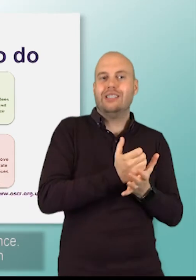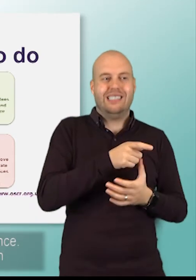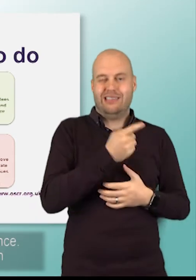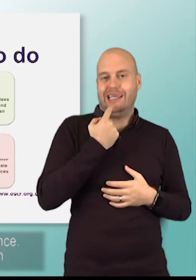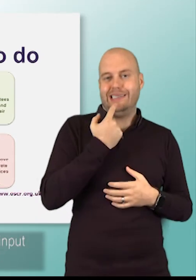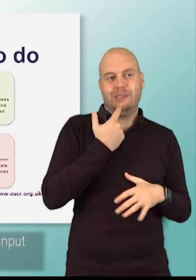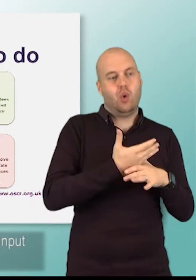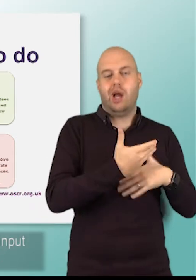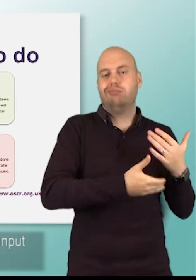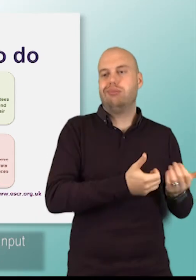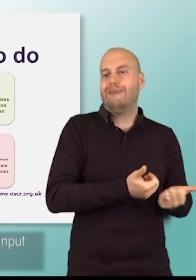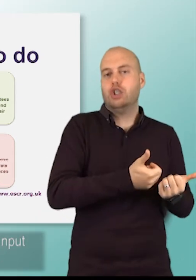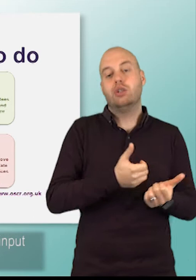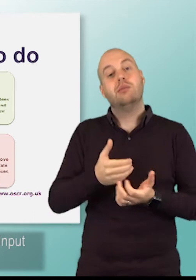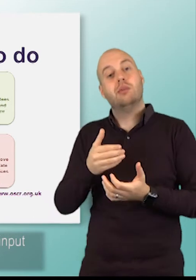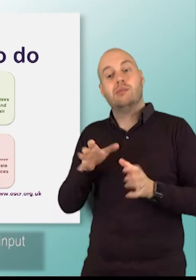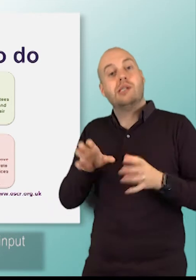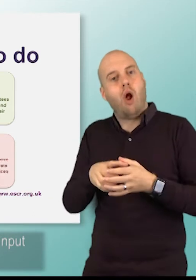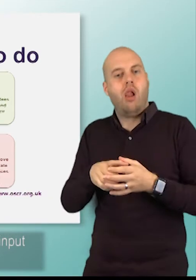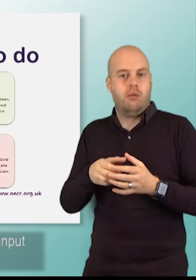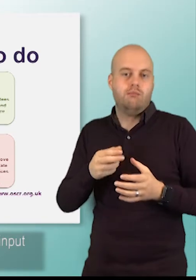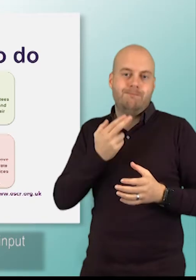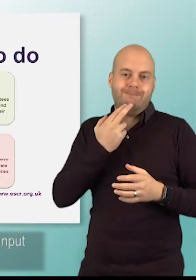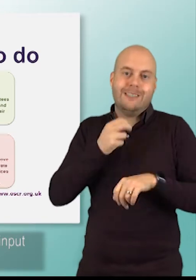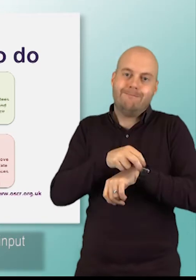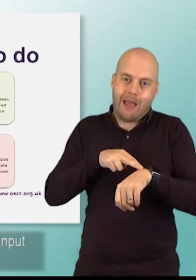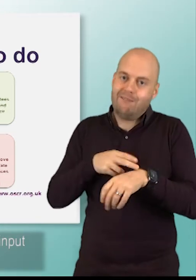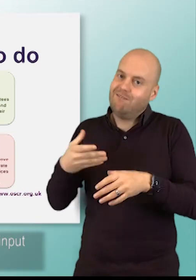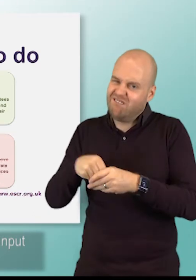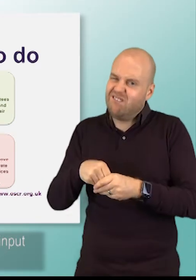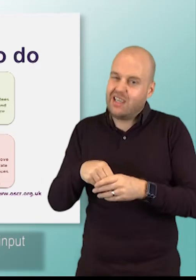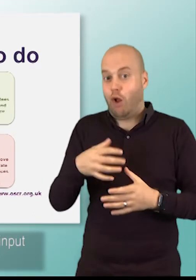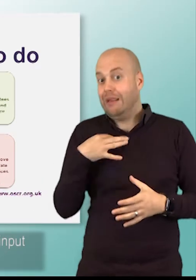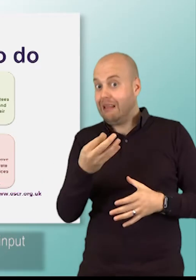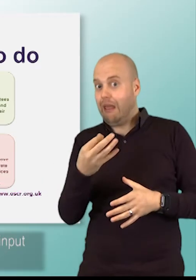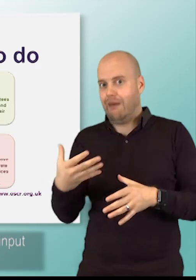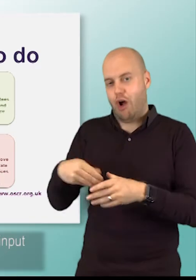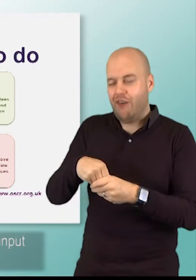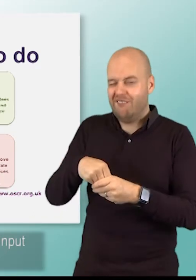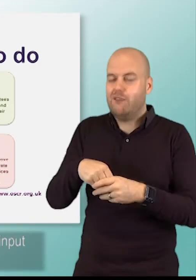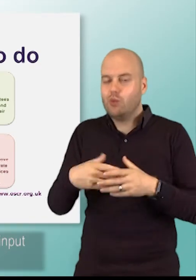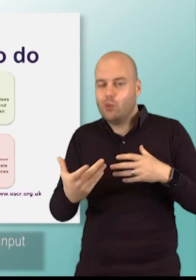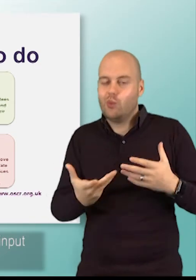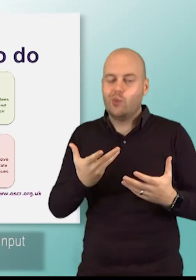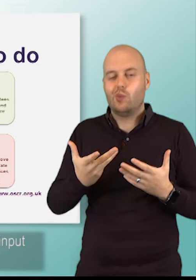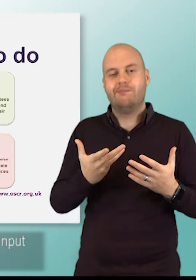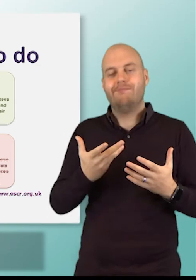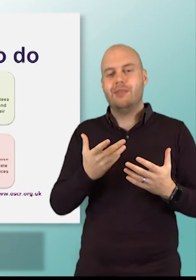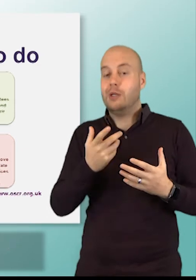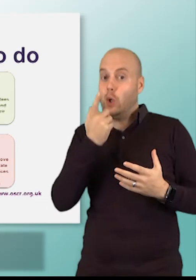awful lot of charities in Scotland have no paid staff. It's entirely volunteer input. And what's appropriate for a charity like